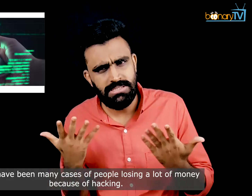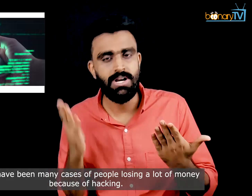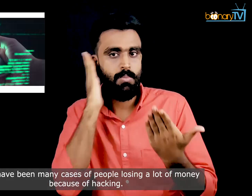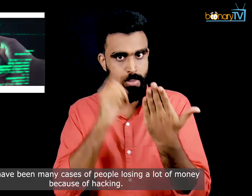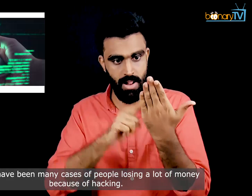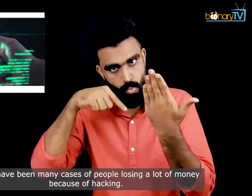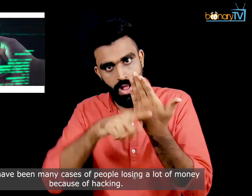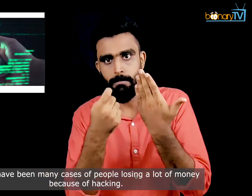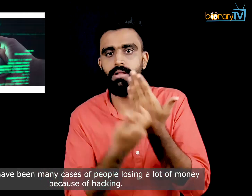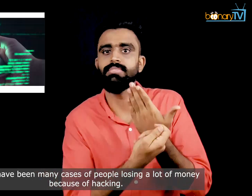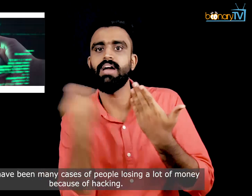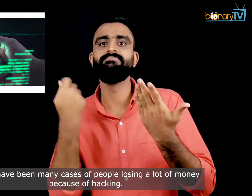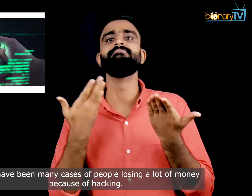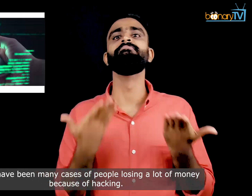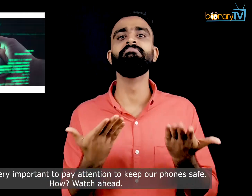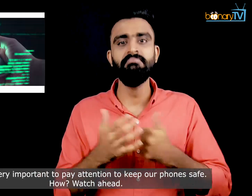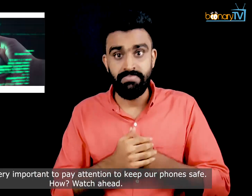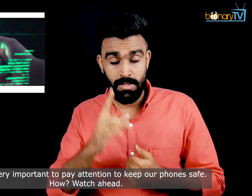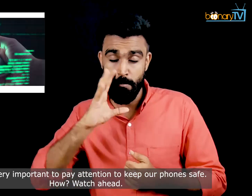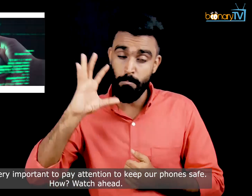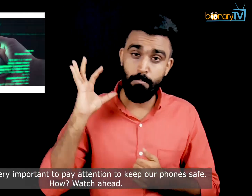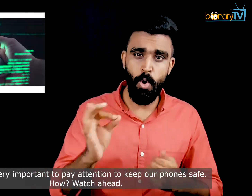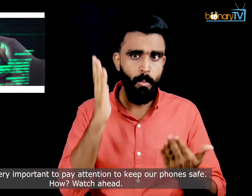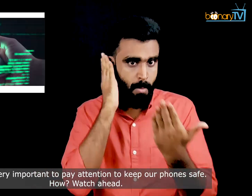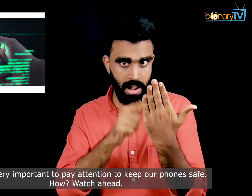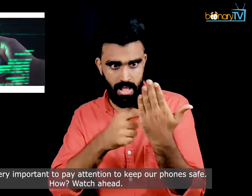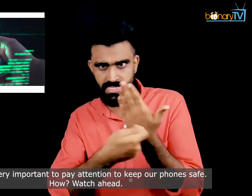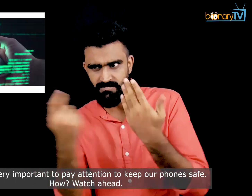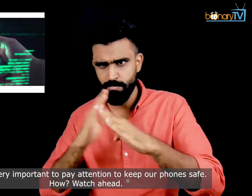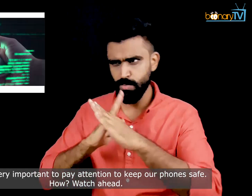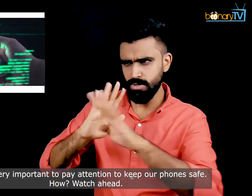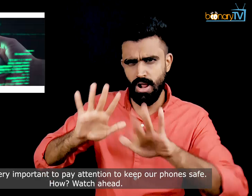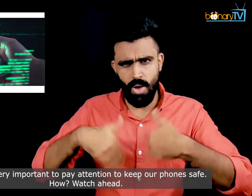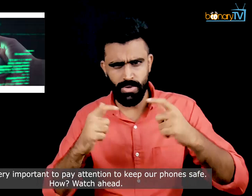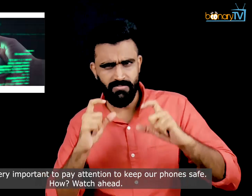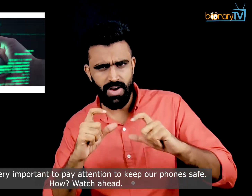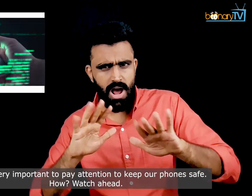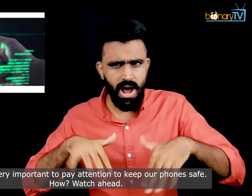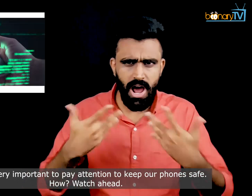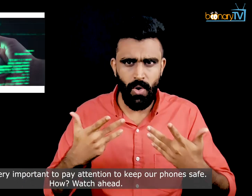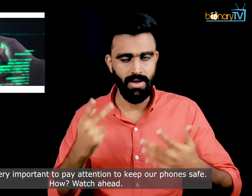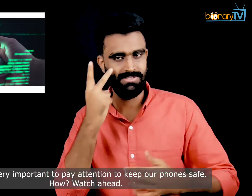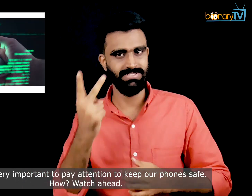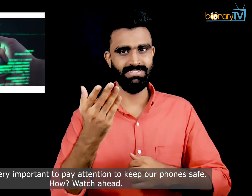losing a lot of money because of hacking. So it's very important to pay attention to keep our phones safe. How? Watch ahead.